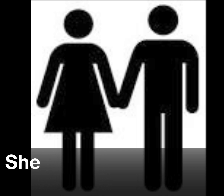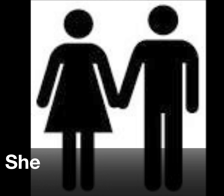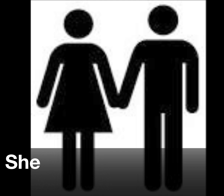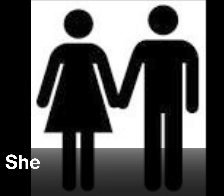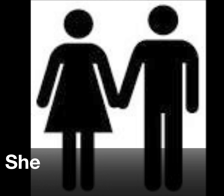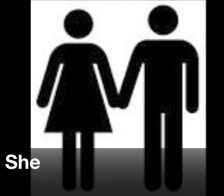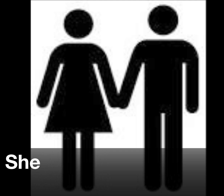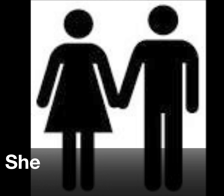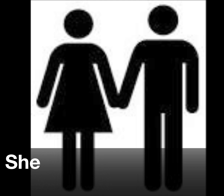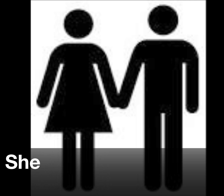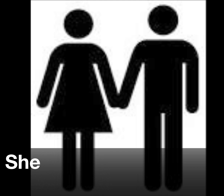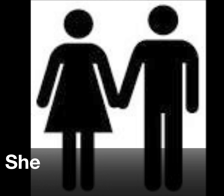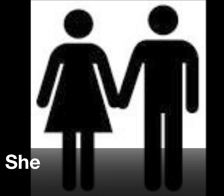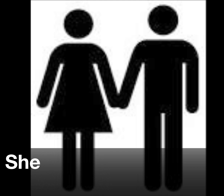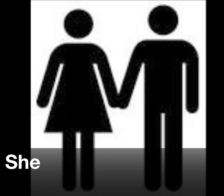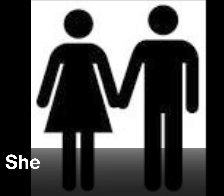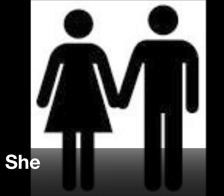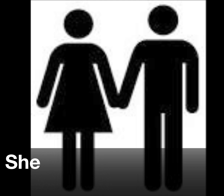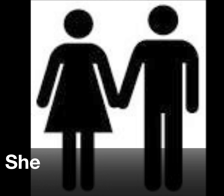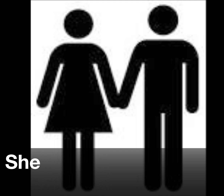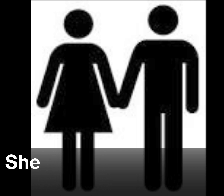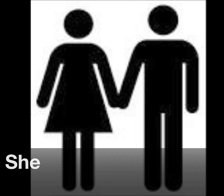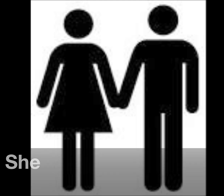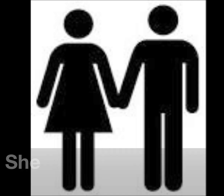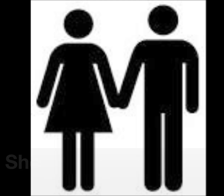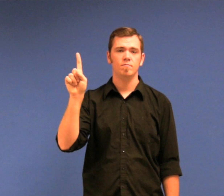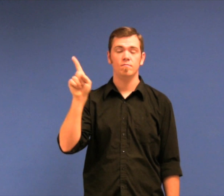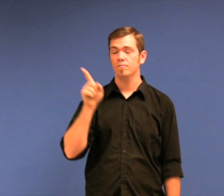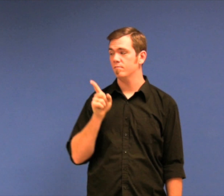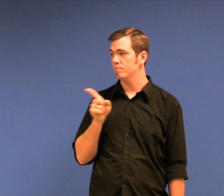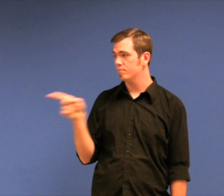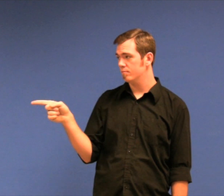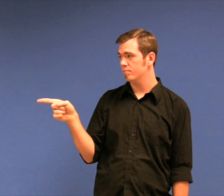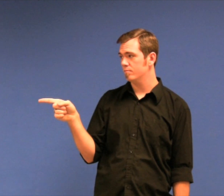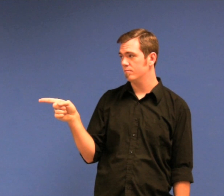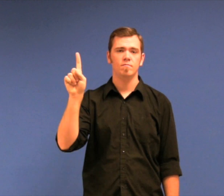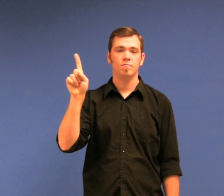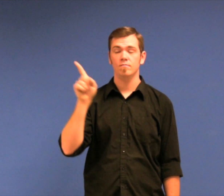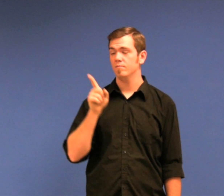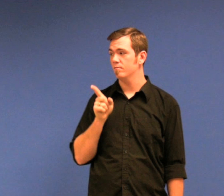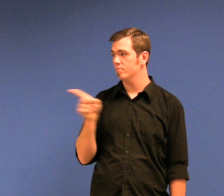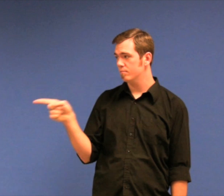Alright, he or she. He or she. You just point to whoever you're talking about. So,